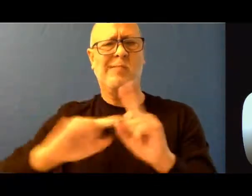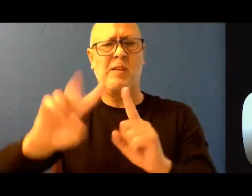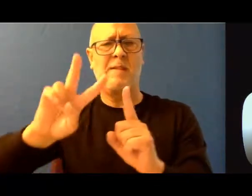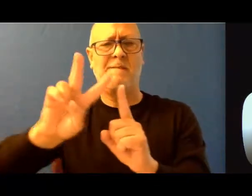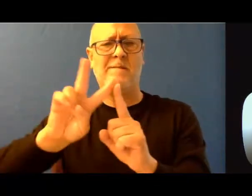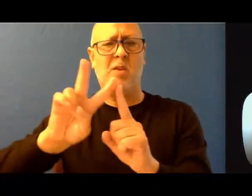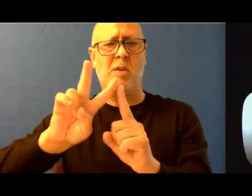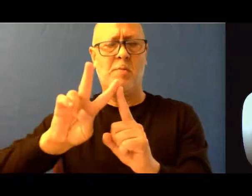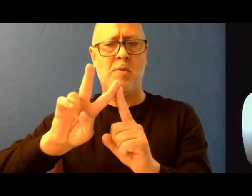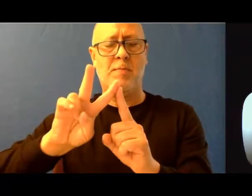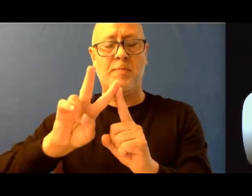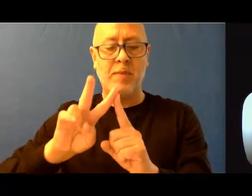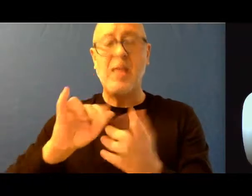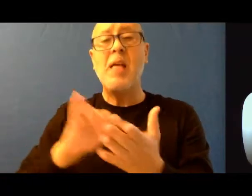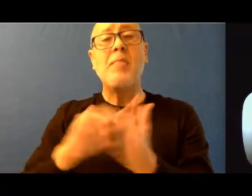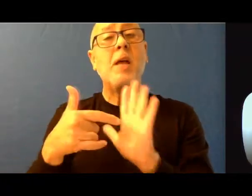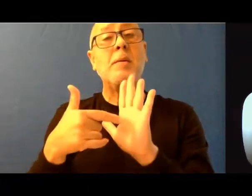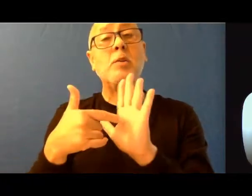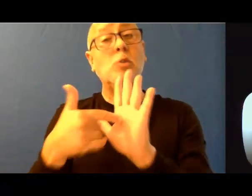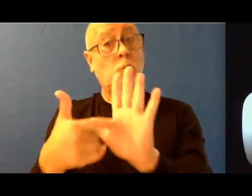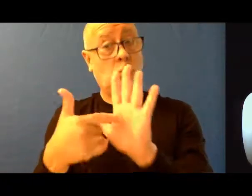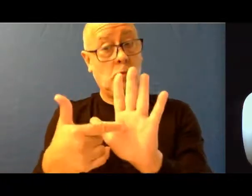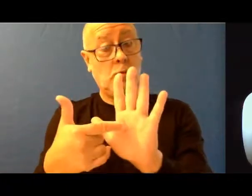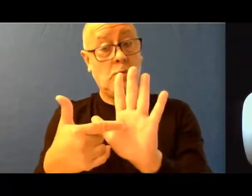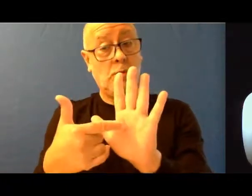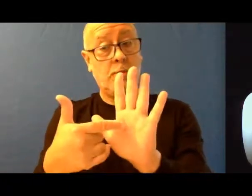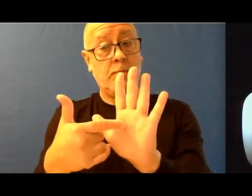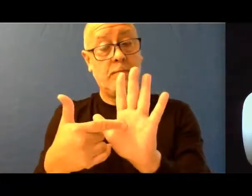A letter that represents